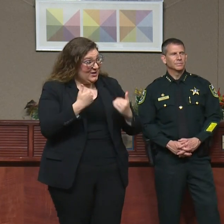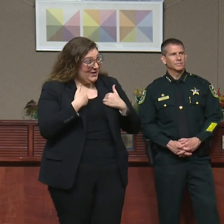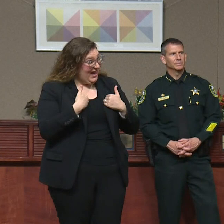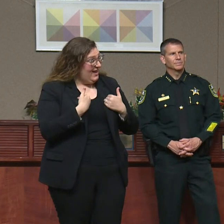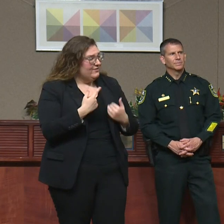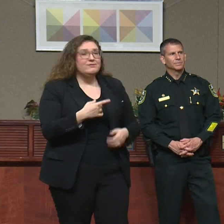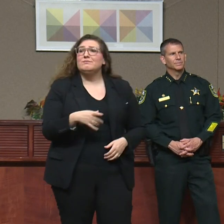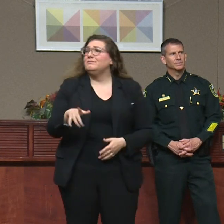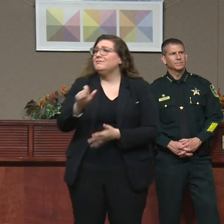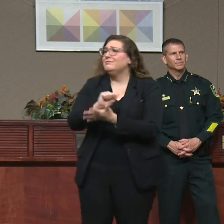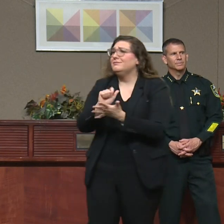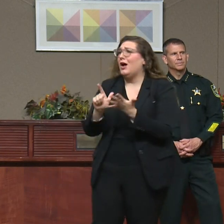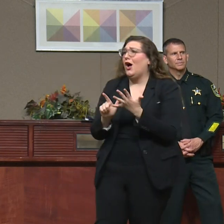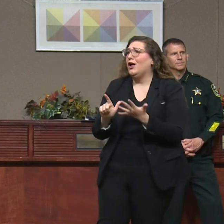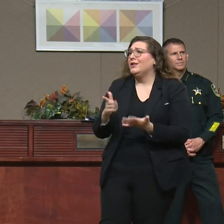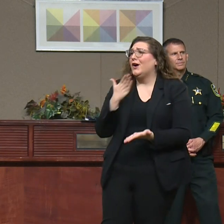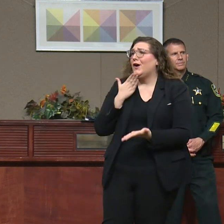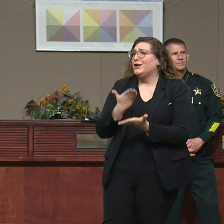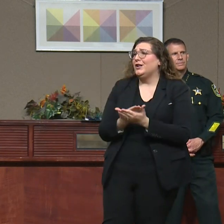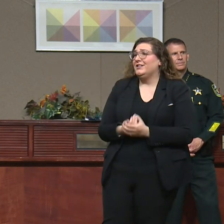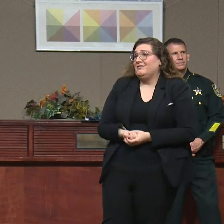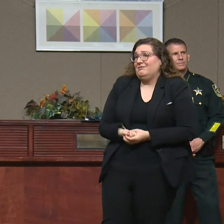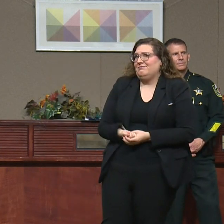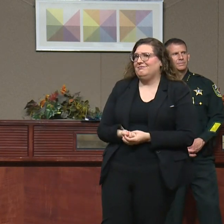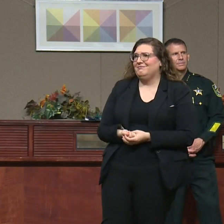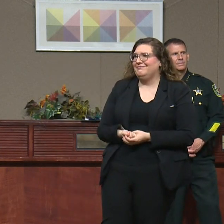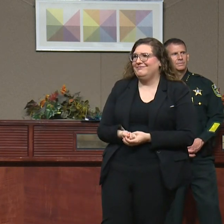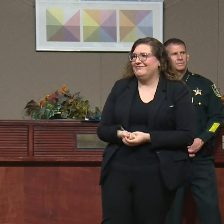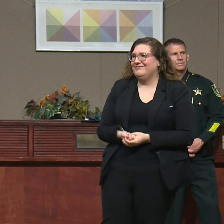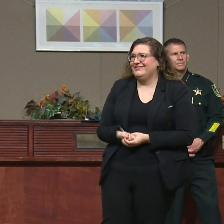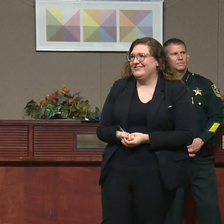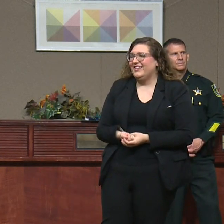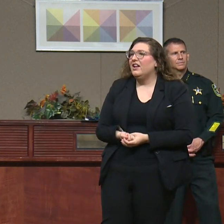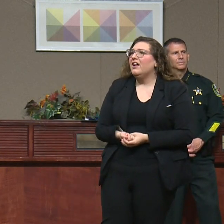are good, all in the right sequence.